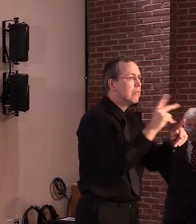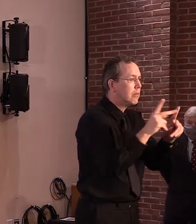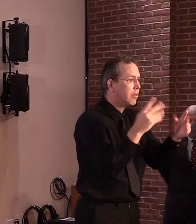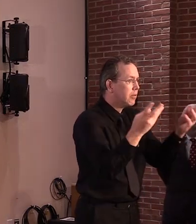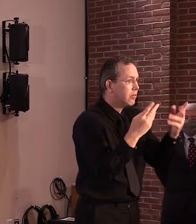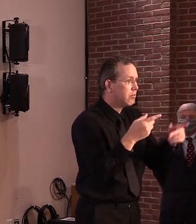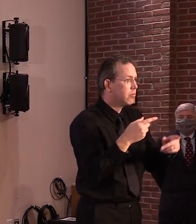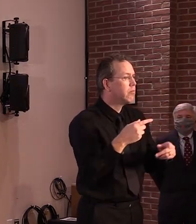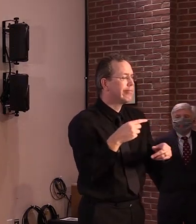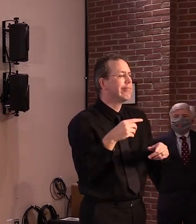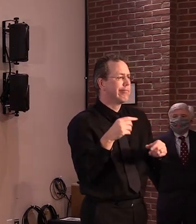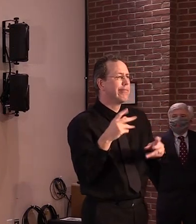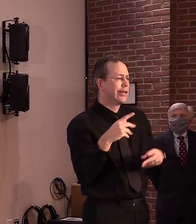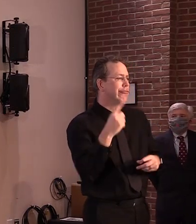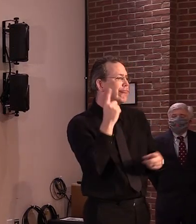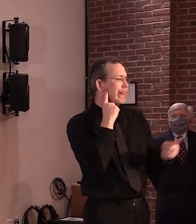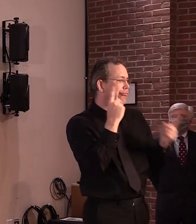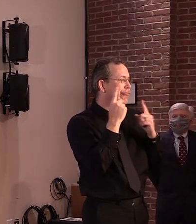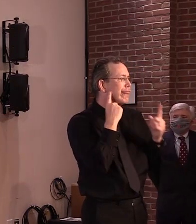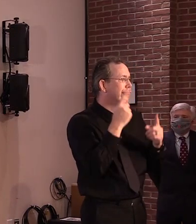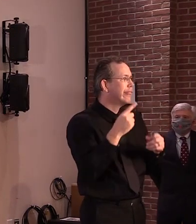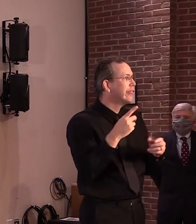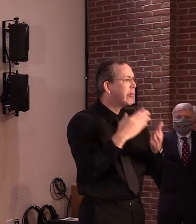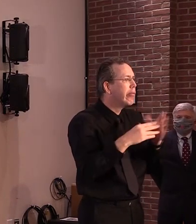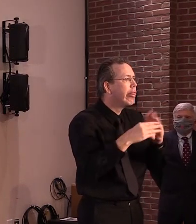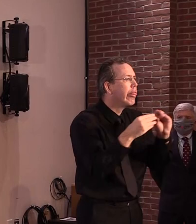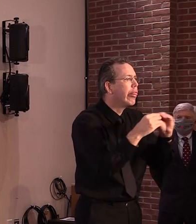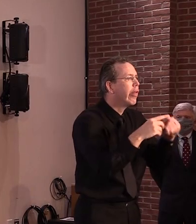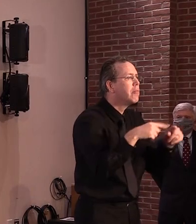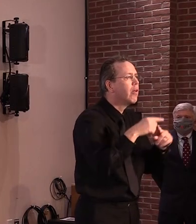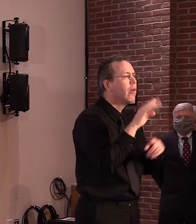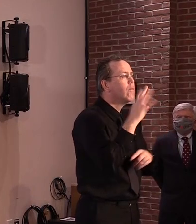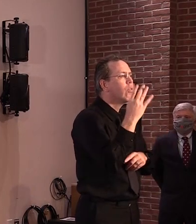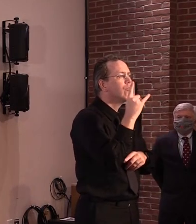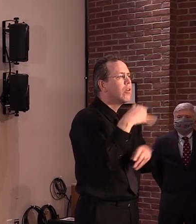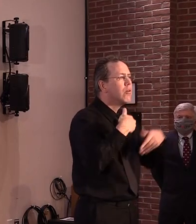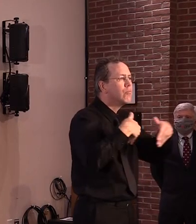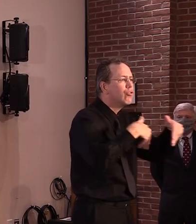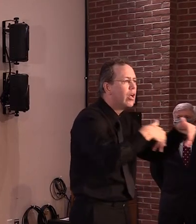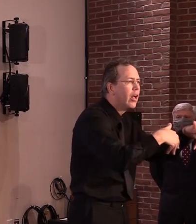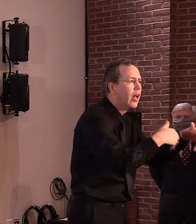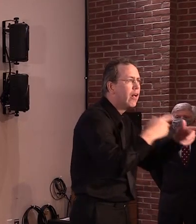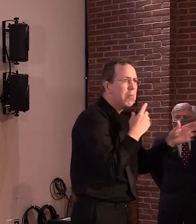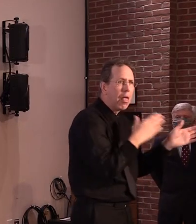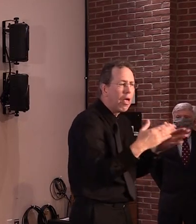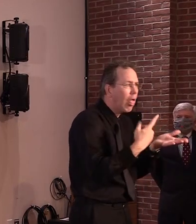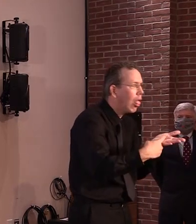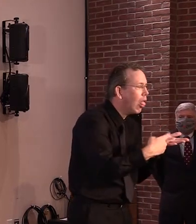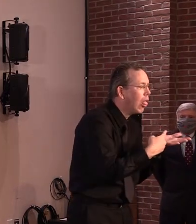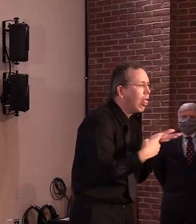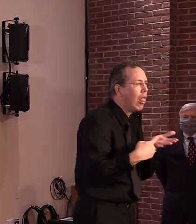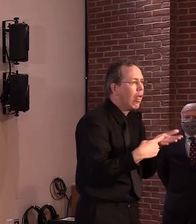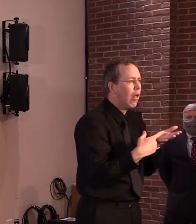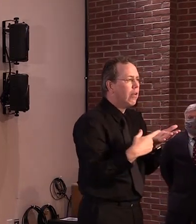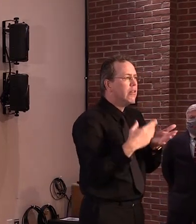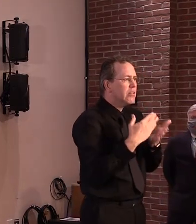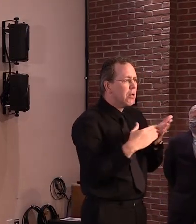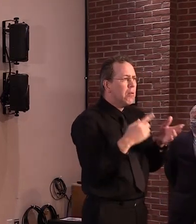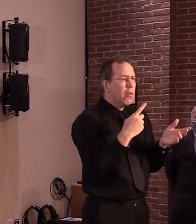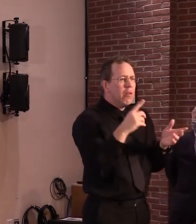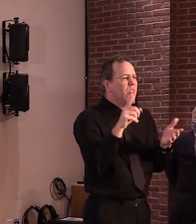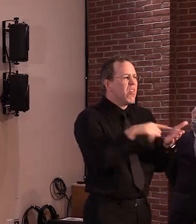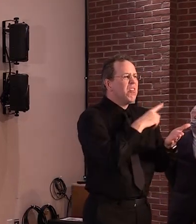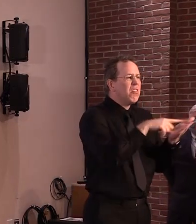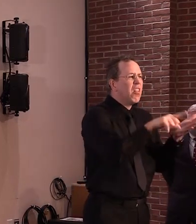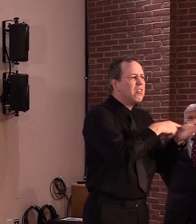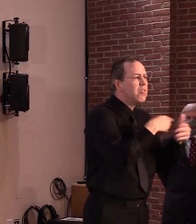been canceled as of now, so I would anticipate there might be more before this is over, but I'm not sure what that will do to